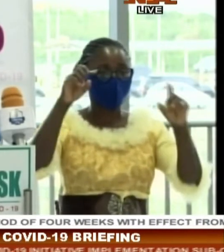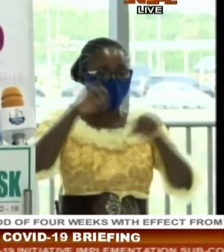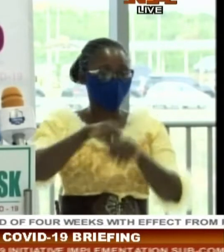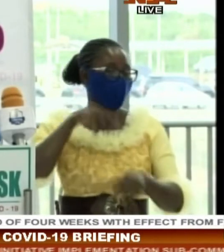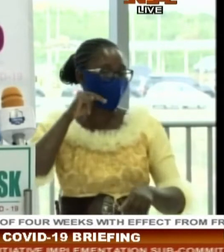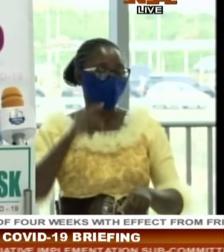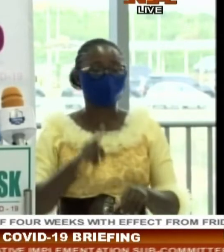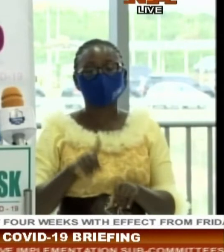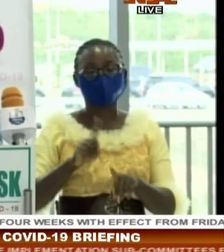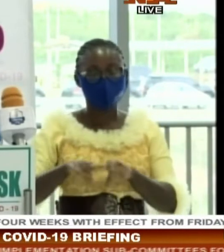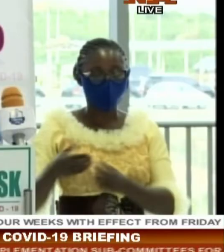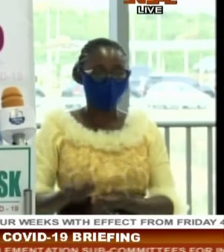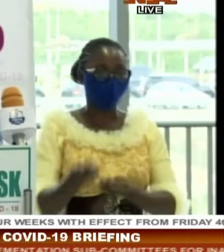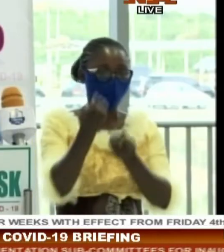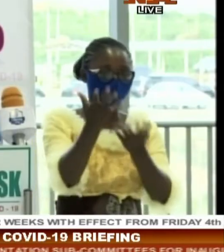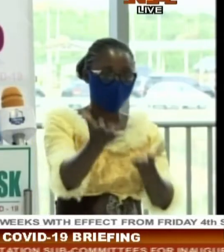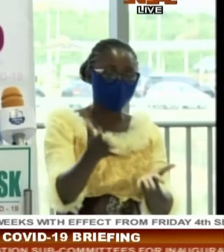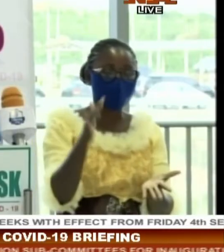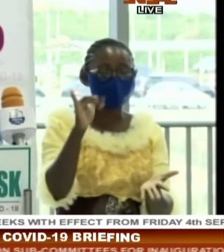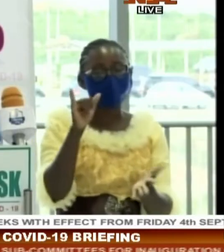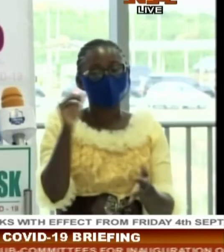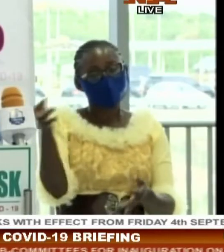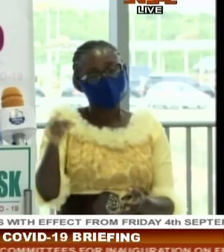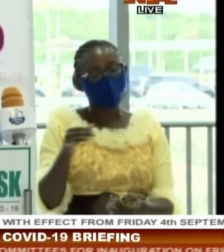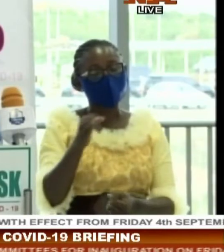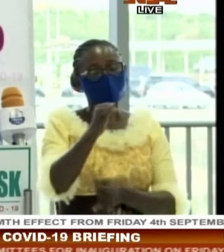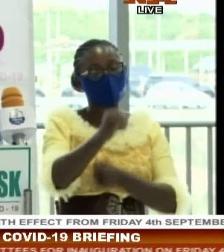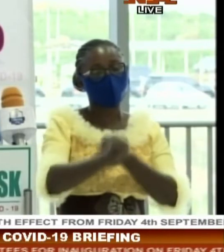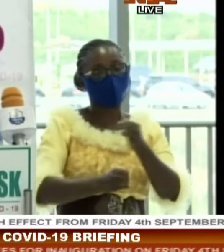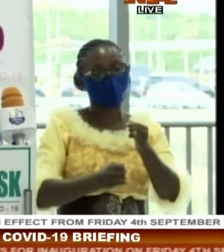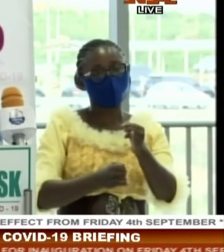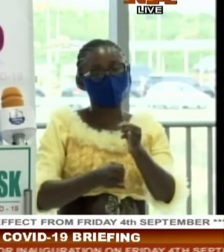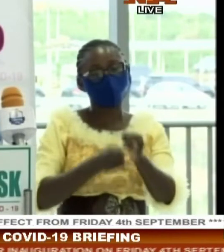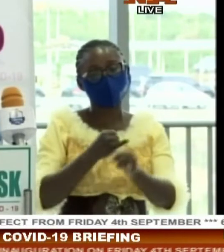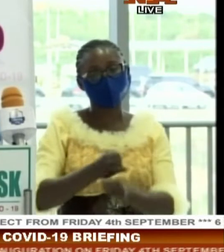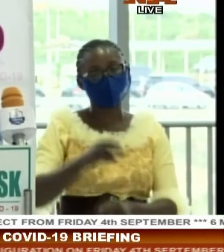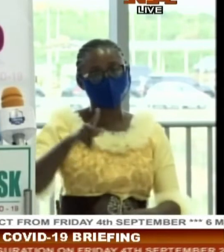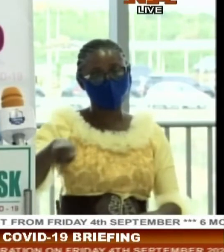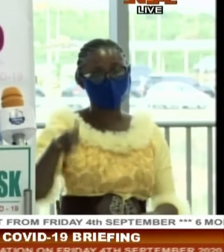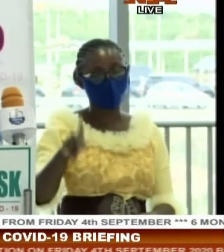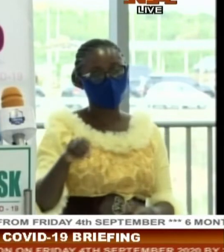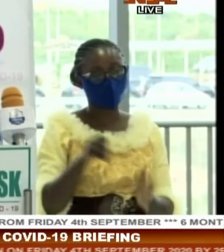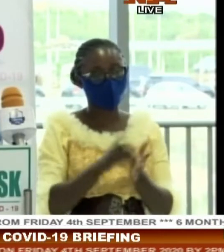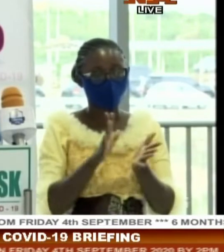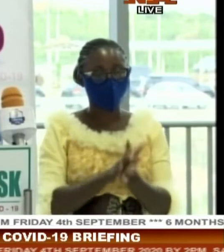To present their international passports for clearance through immigration service,